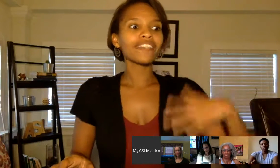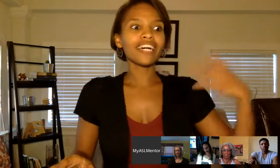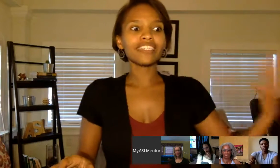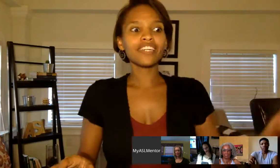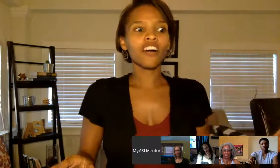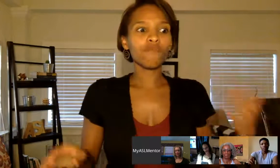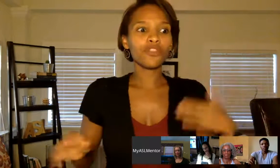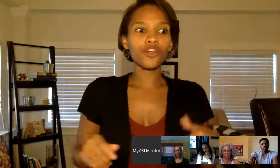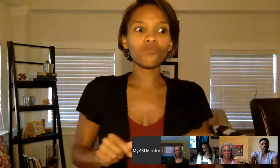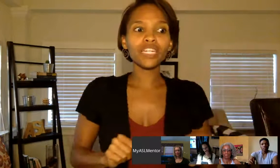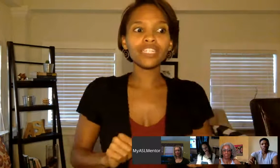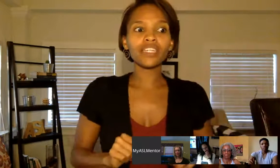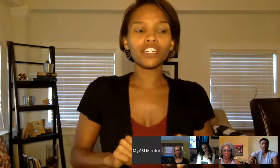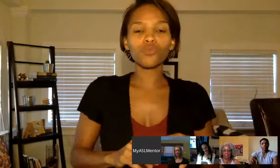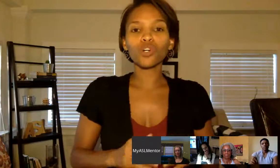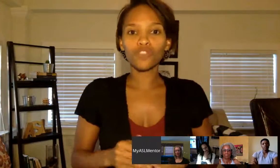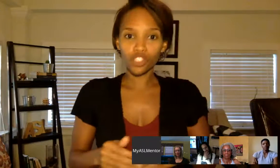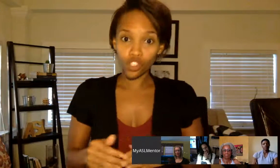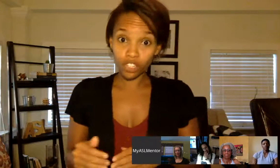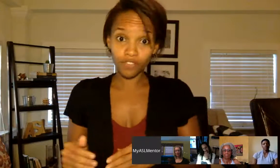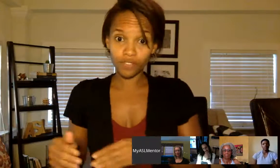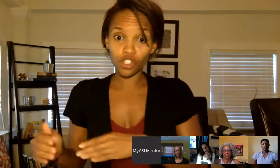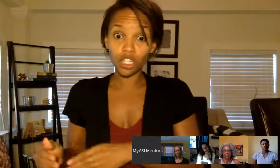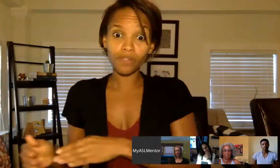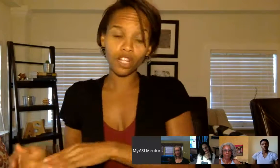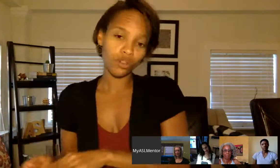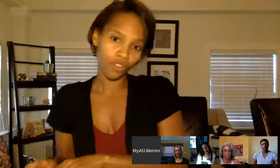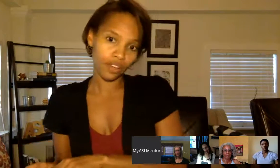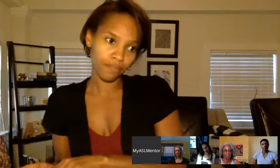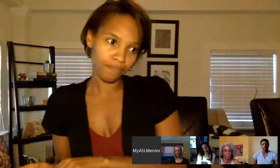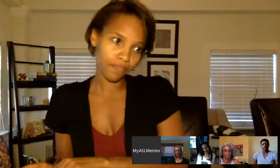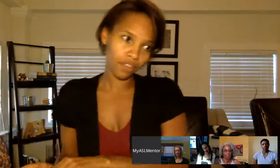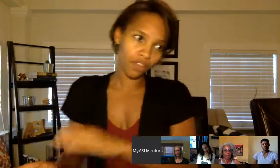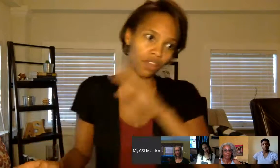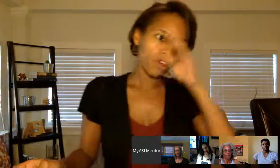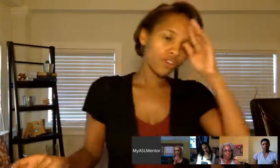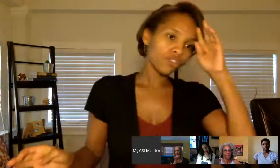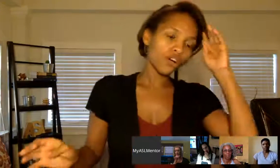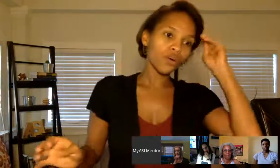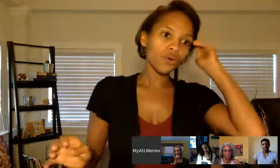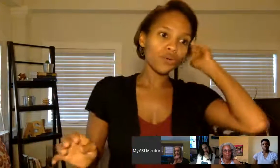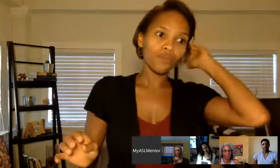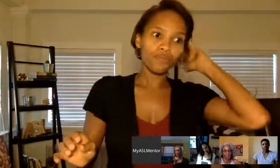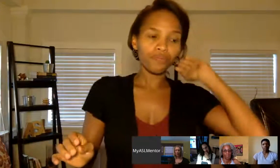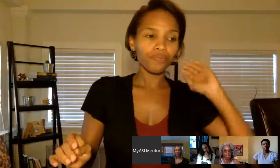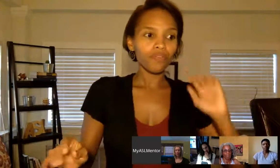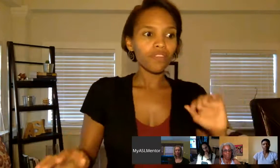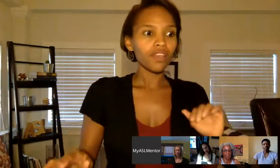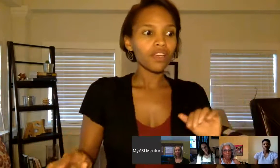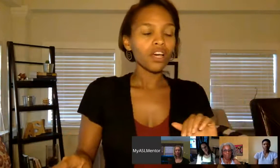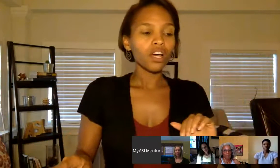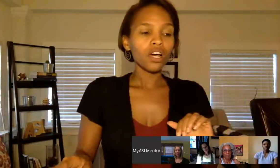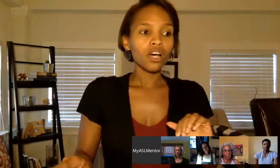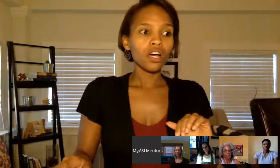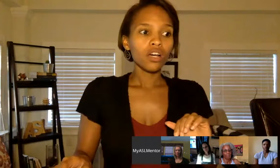we had this idea of, but they're really a wolf in sheep's clothing. So